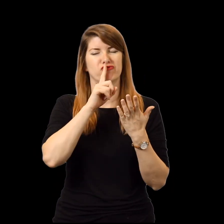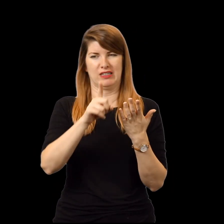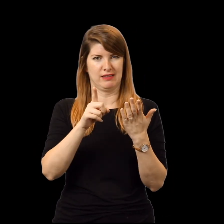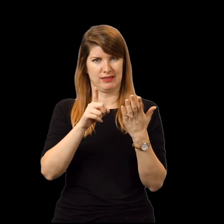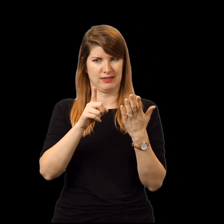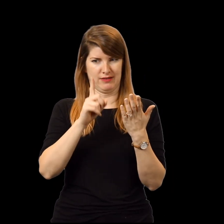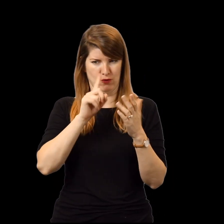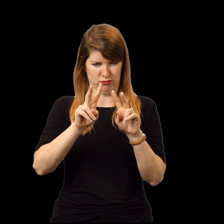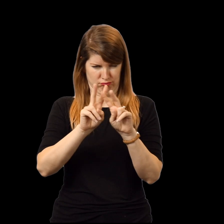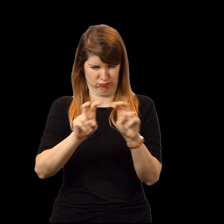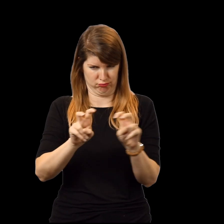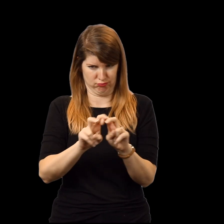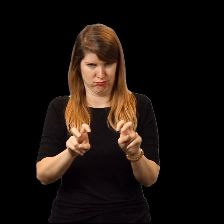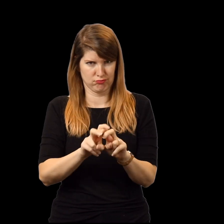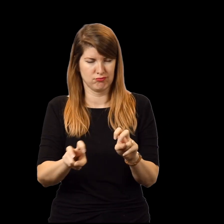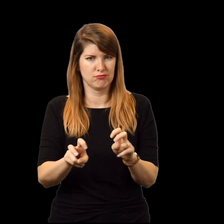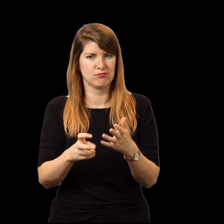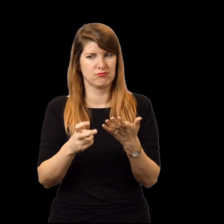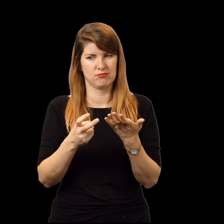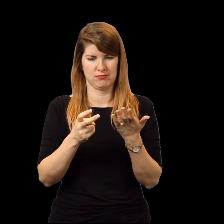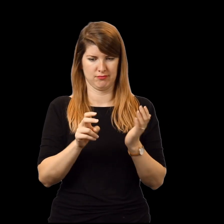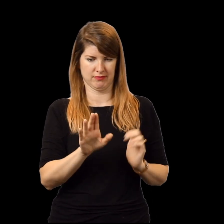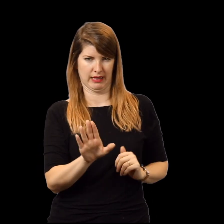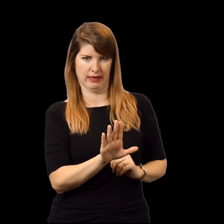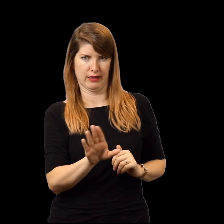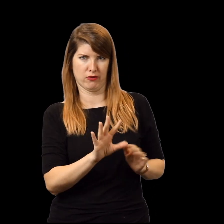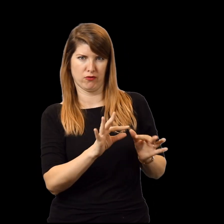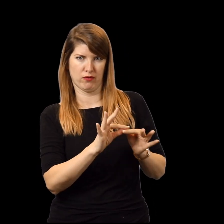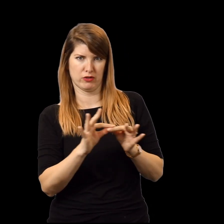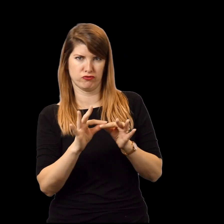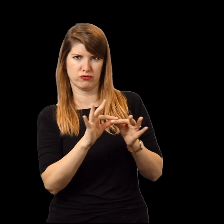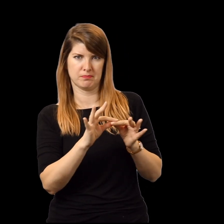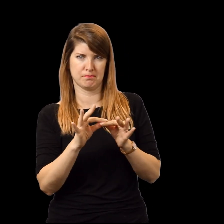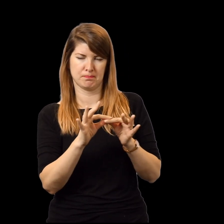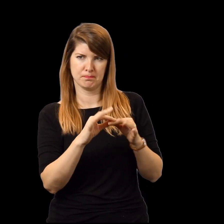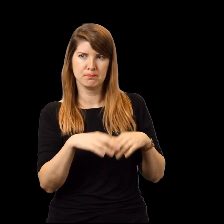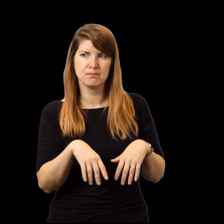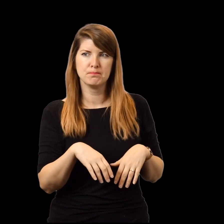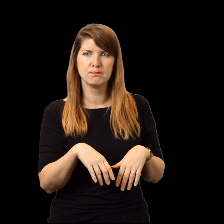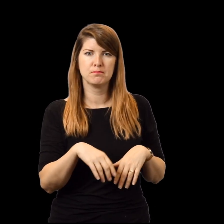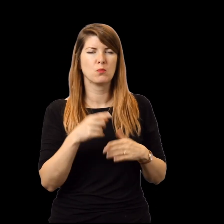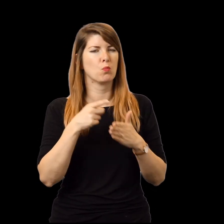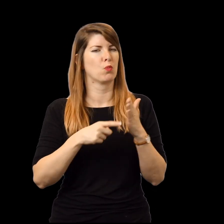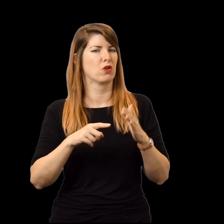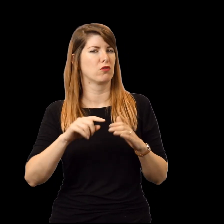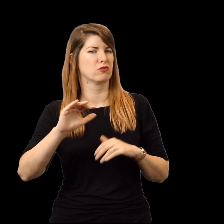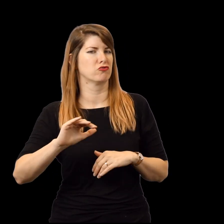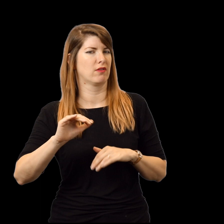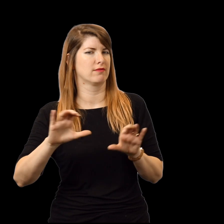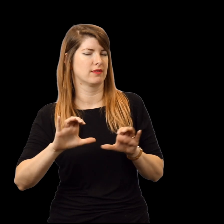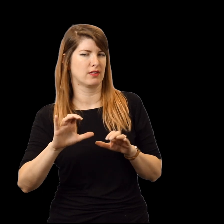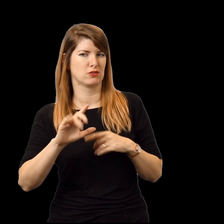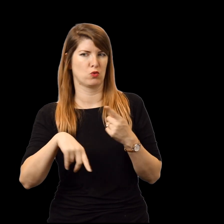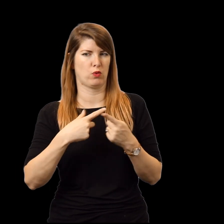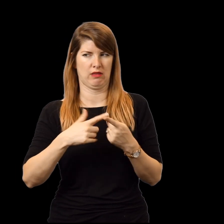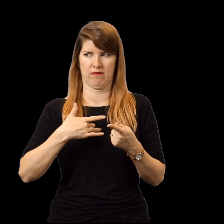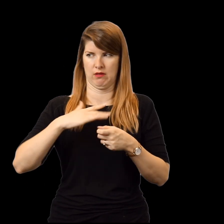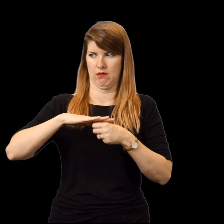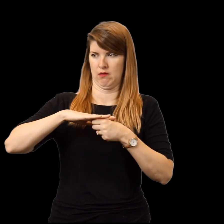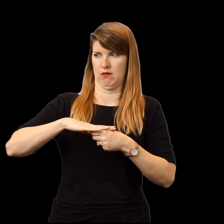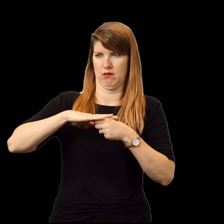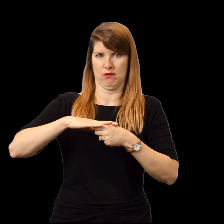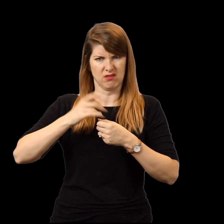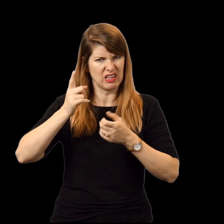it's really to look at what the relationship is like in terms of what the child does when they're